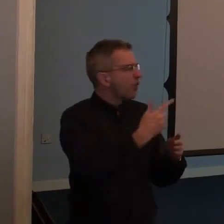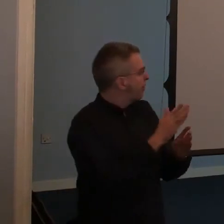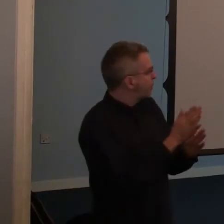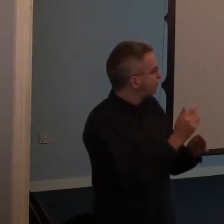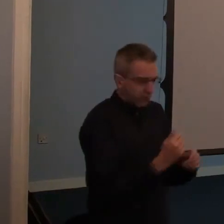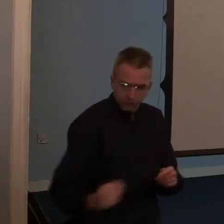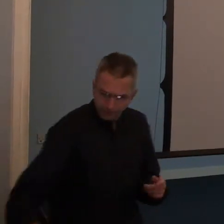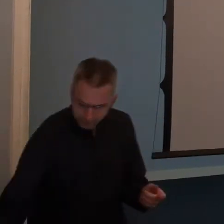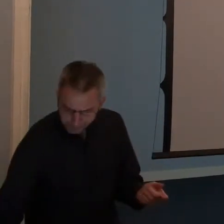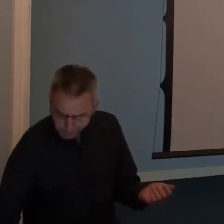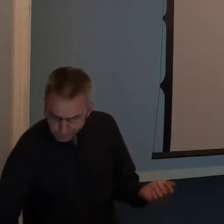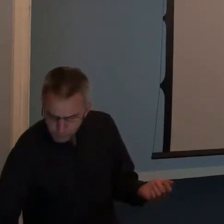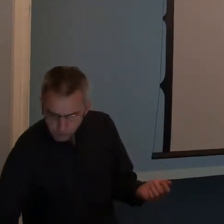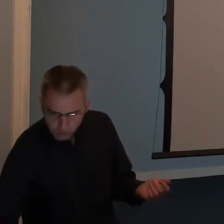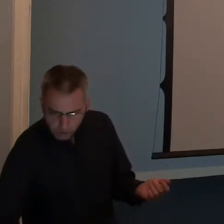Although it was a small sample group.